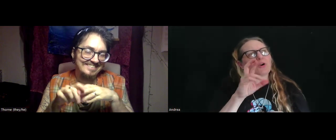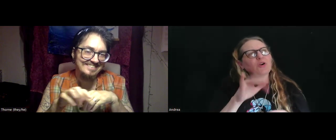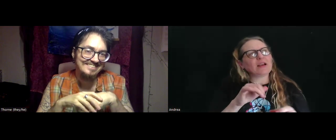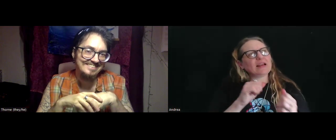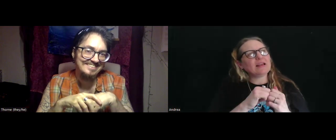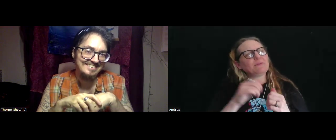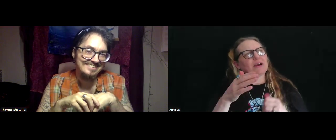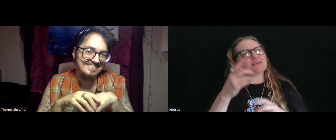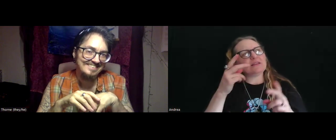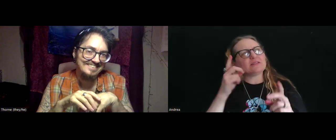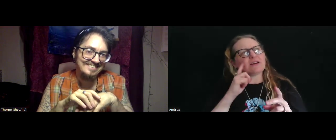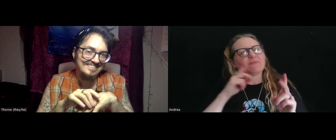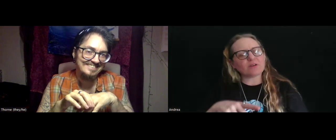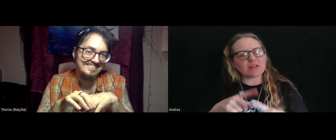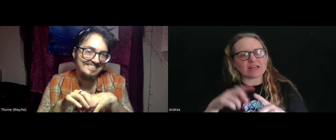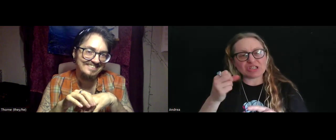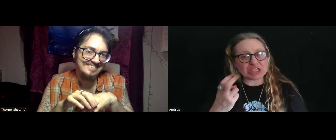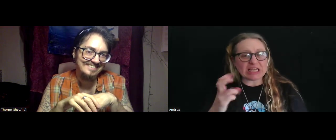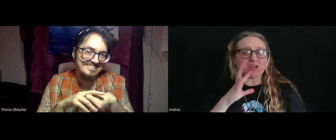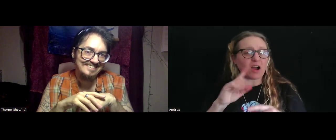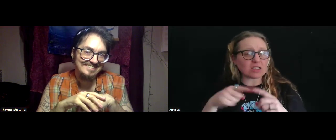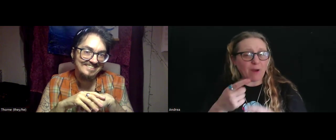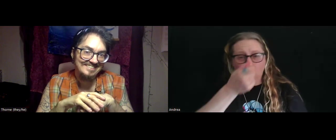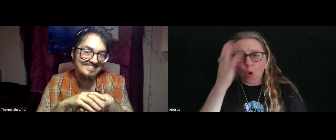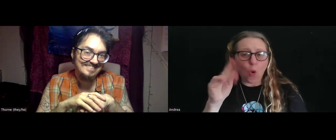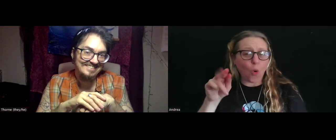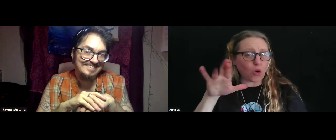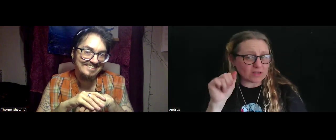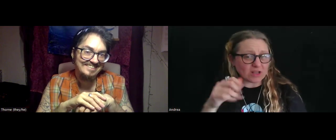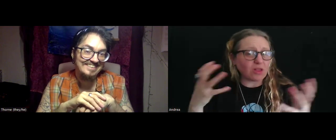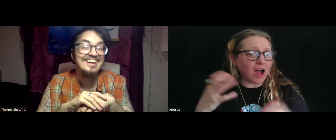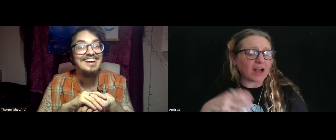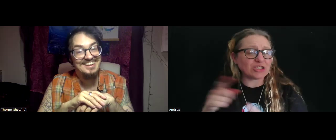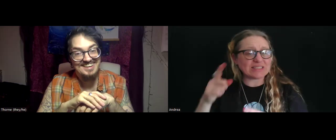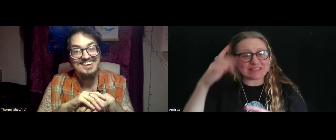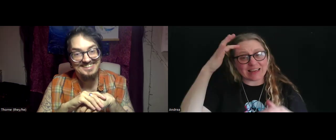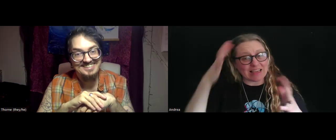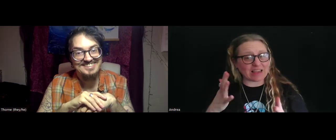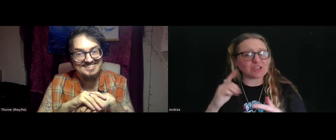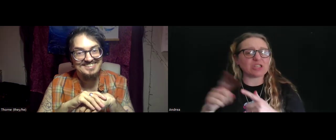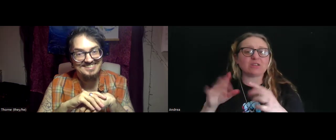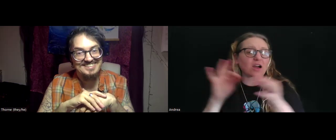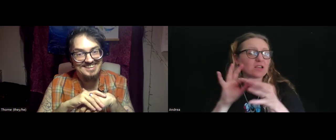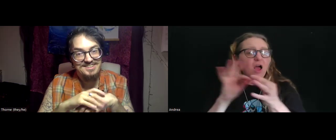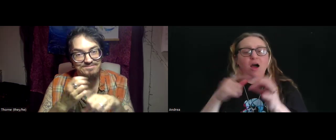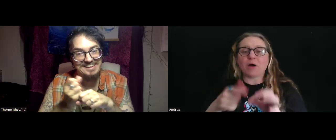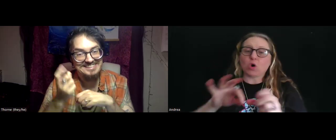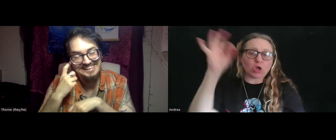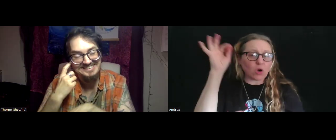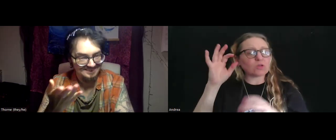Mercury in Pisces deaf person, and she talks about auras a lot. She's psychic, and she talks about ghosts